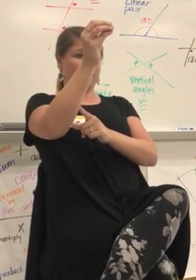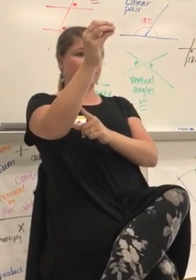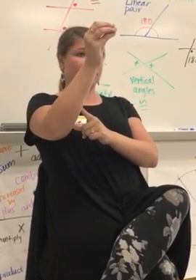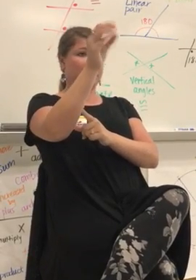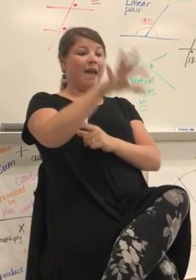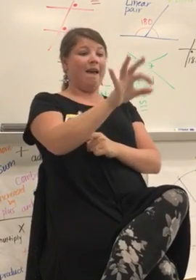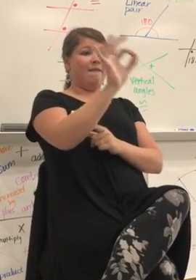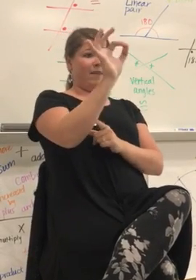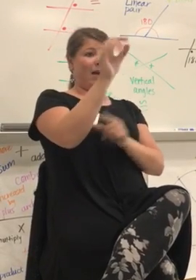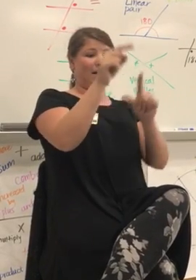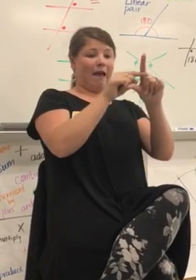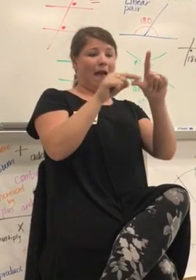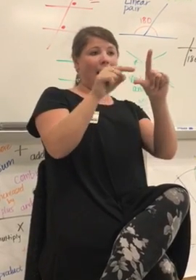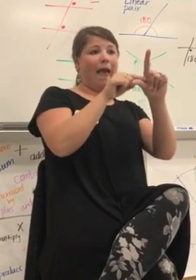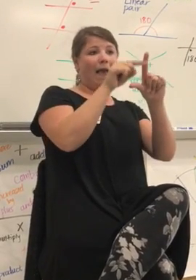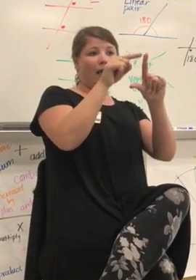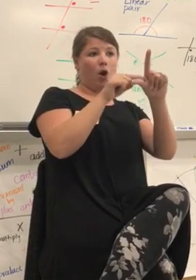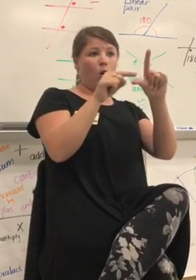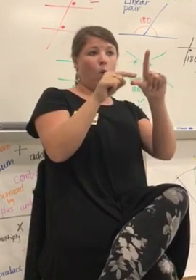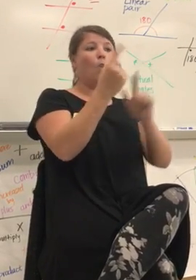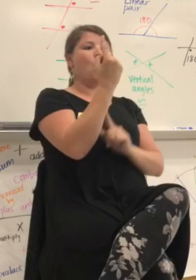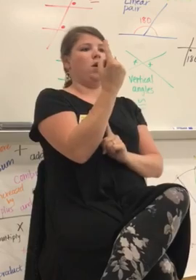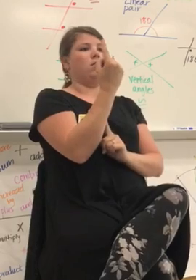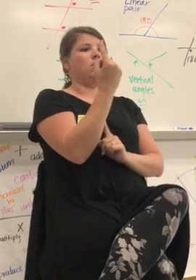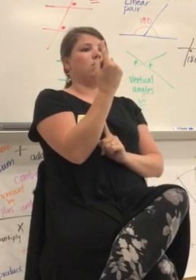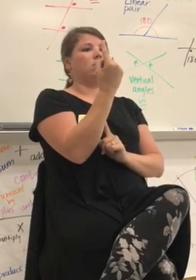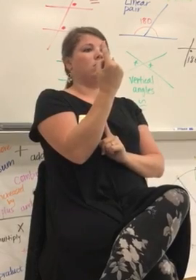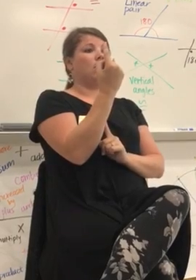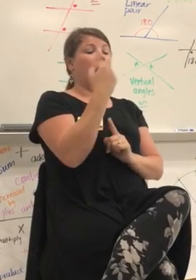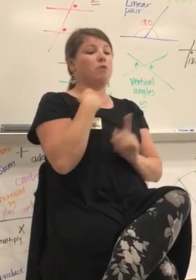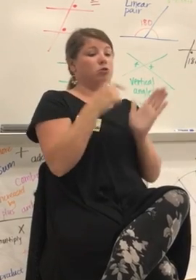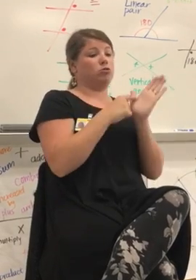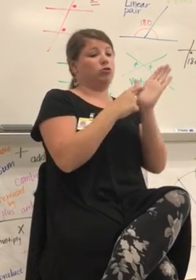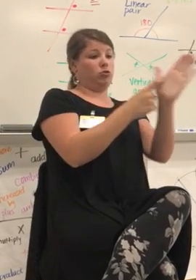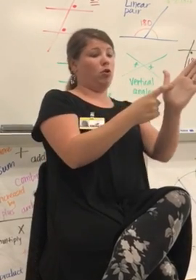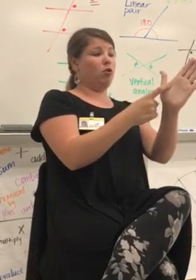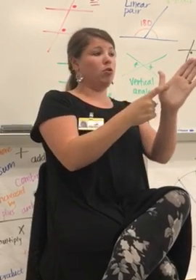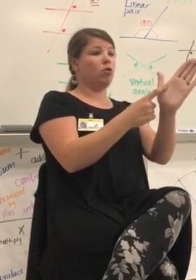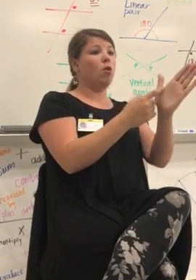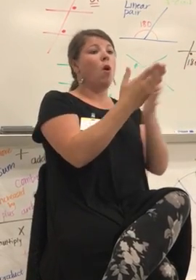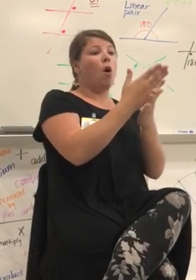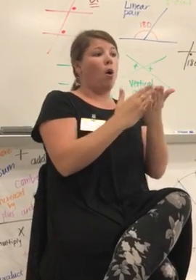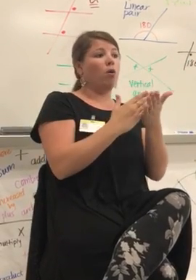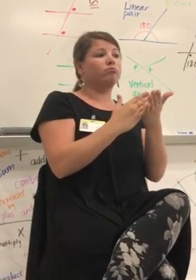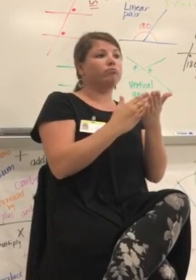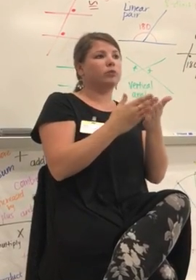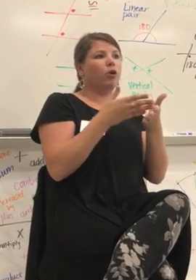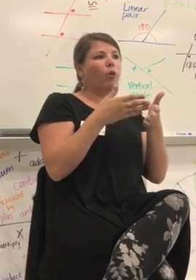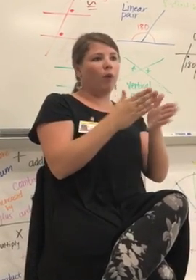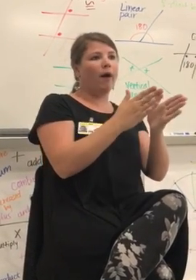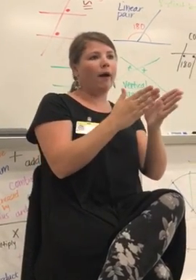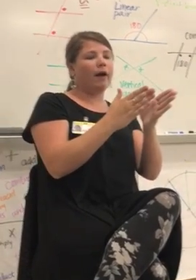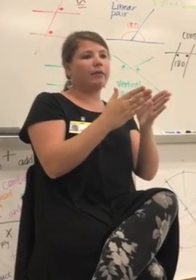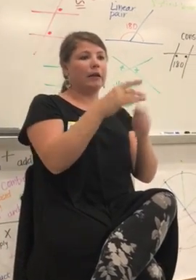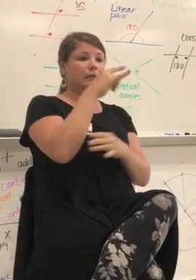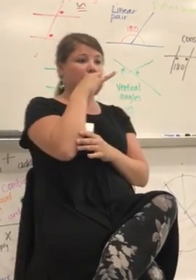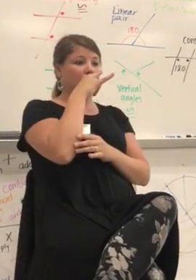1. Okay, so I'm going to show you a way that a kid in my third period did it, and he only had to use 3 steps. He did pretty good. And